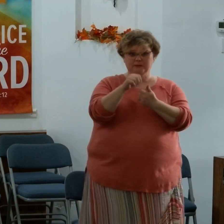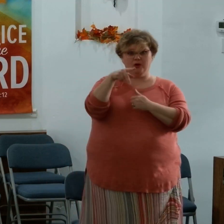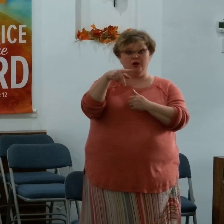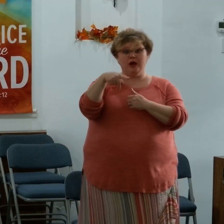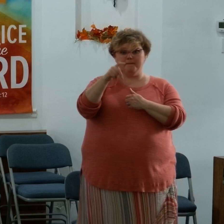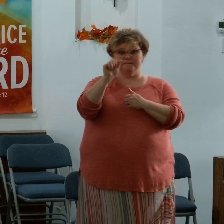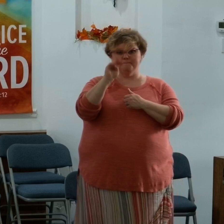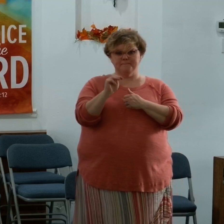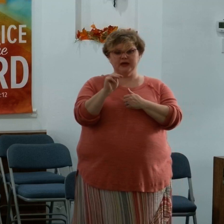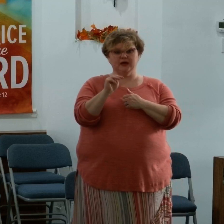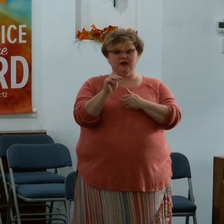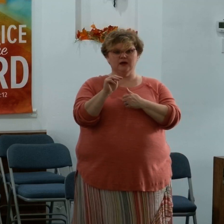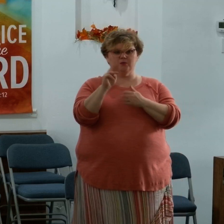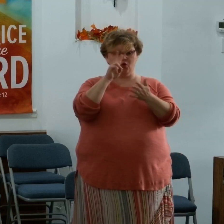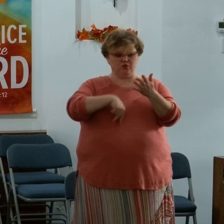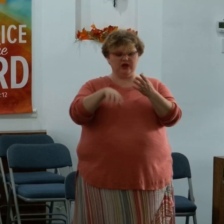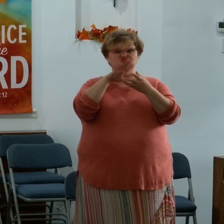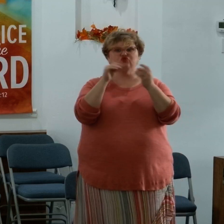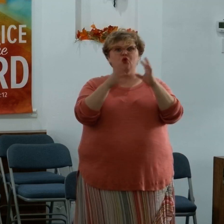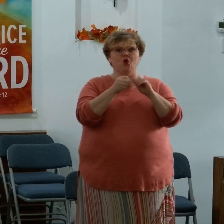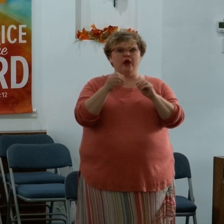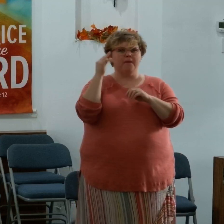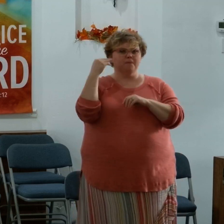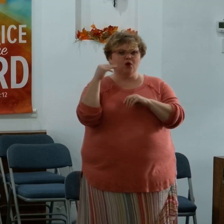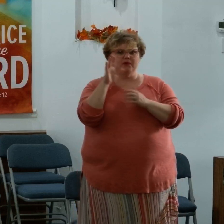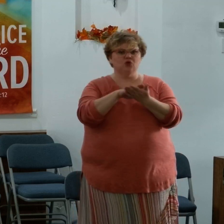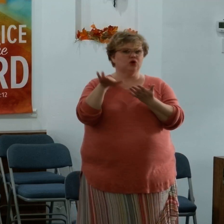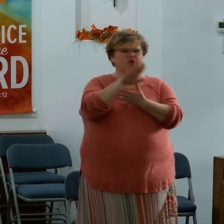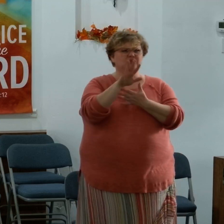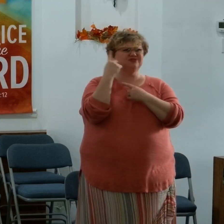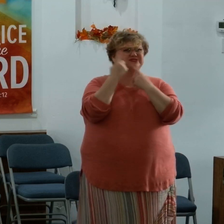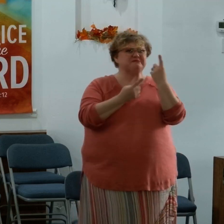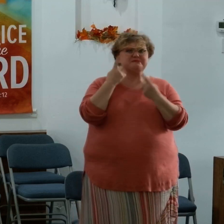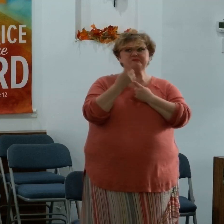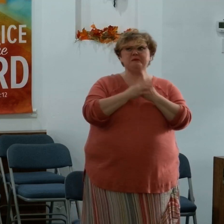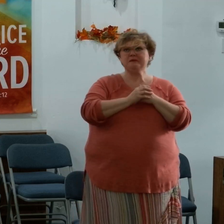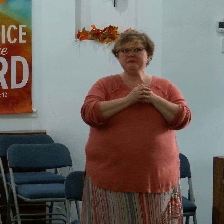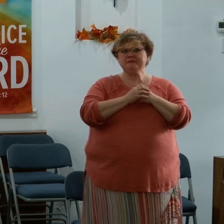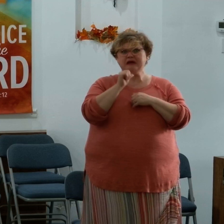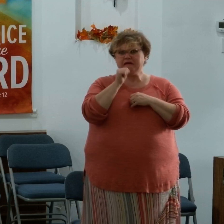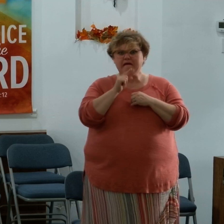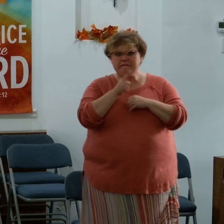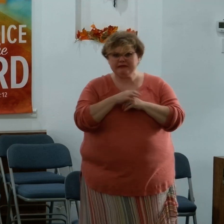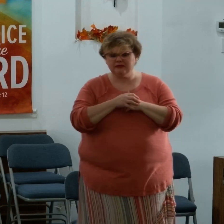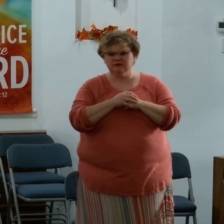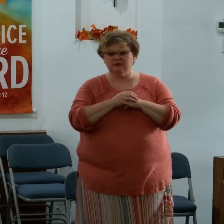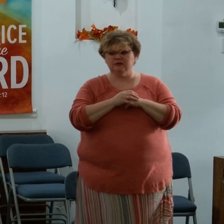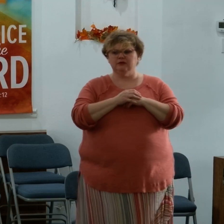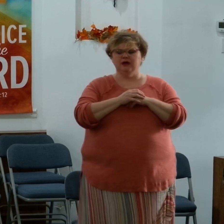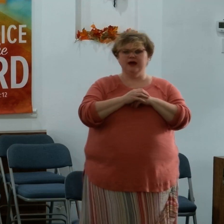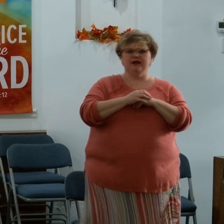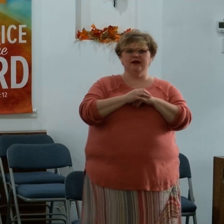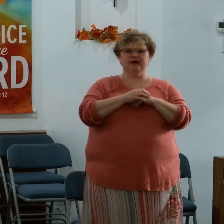when the Mobile College was just a thought in some people's minds, and Mobile Baptist Association got together and it got a committee